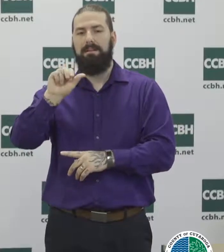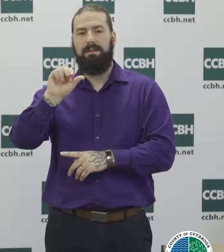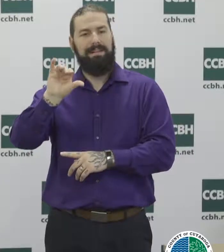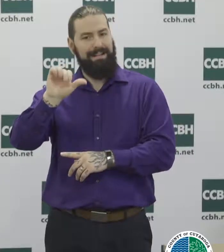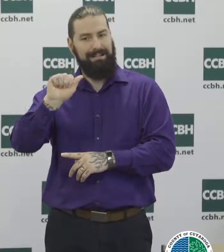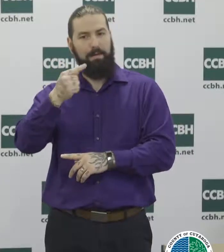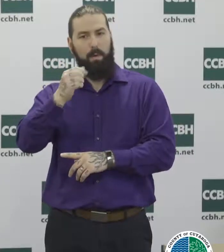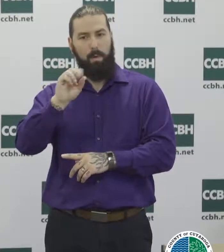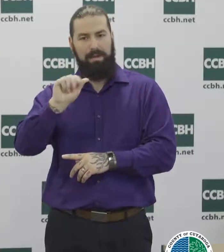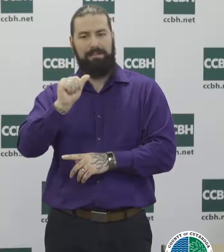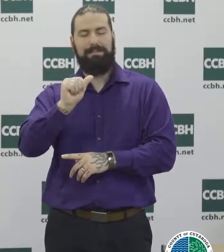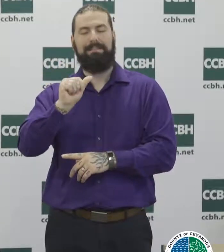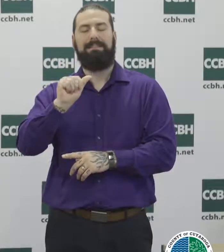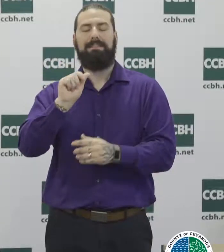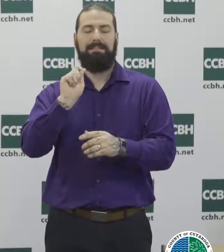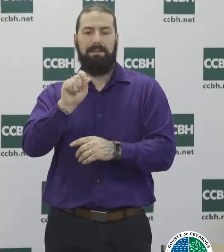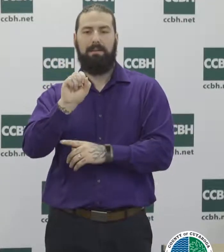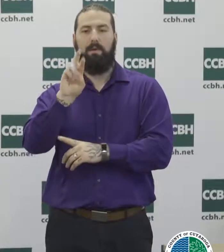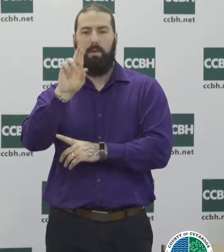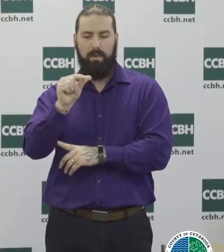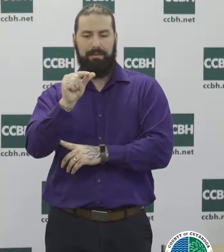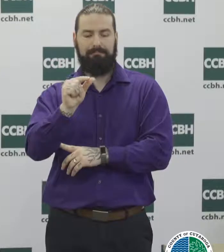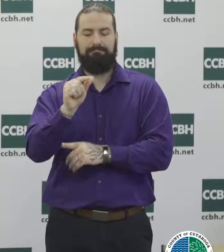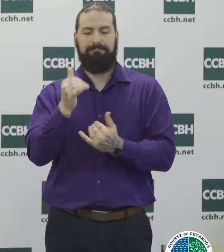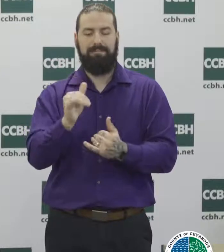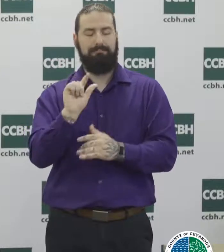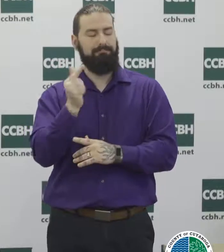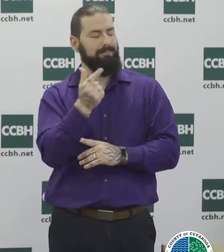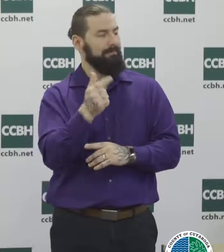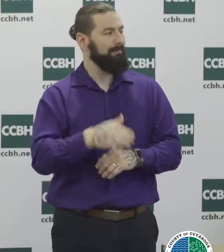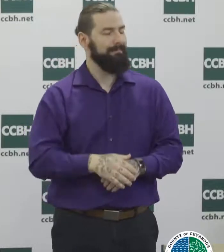www.hipcuyahoga.org. And with that, I'll turn it back to Terry.